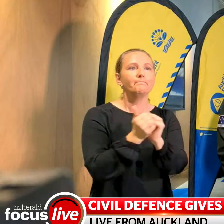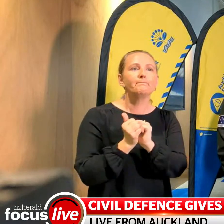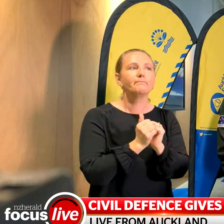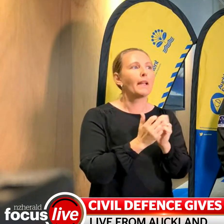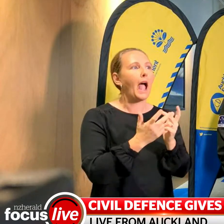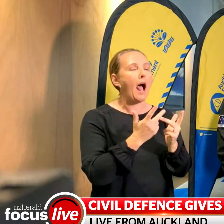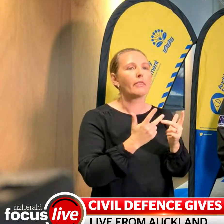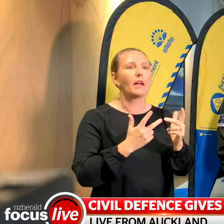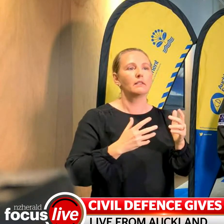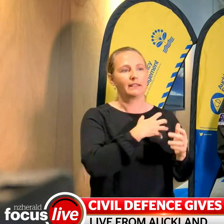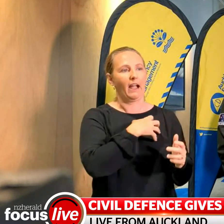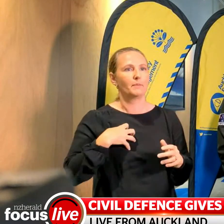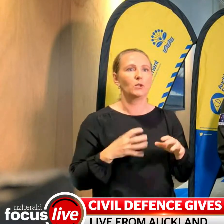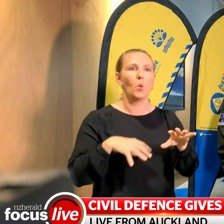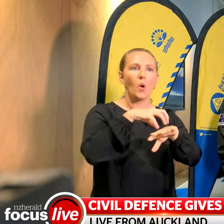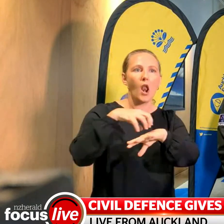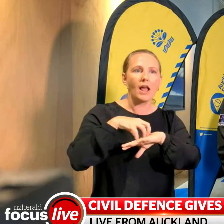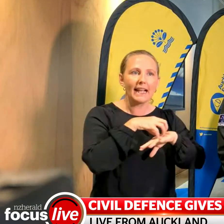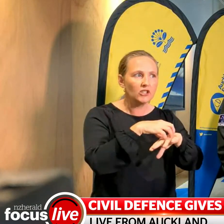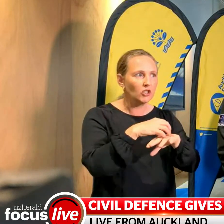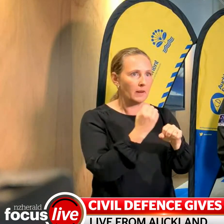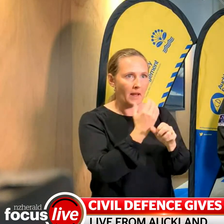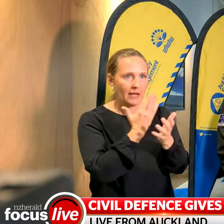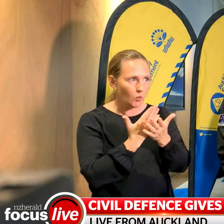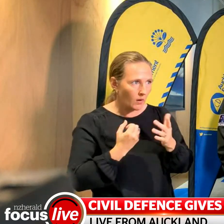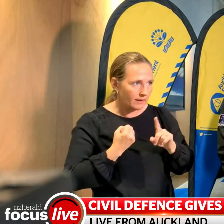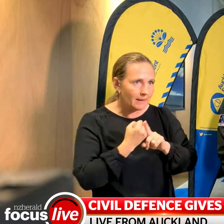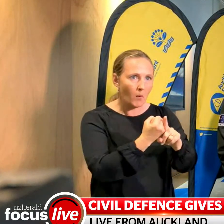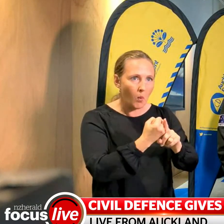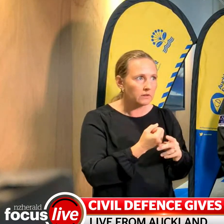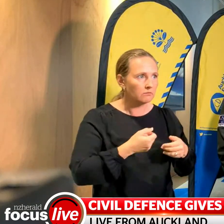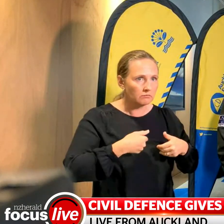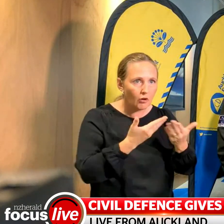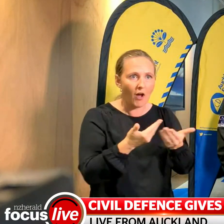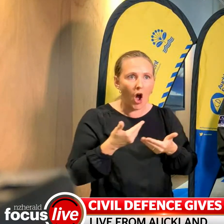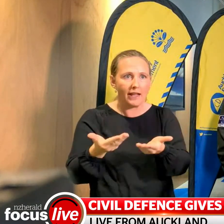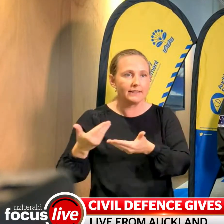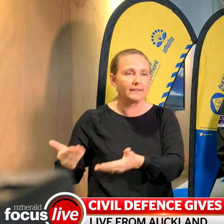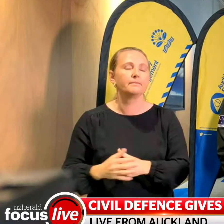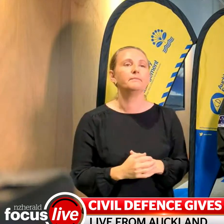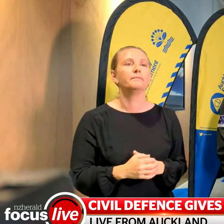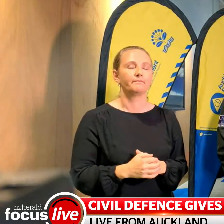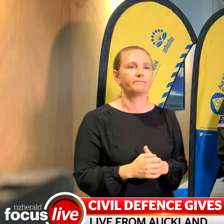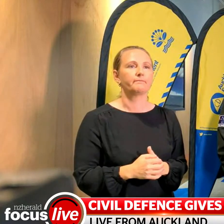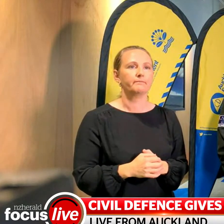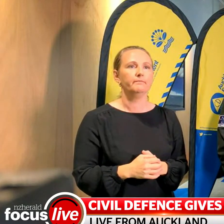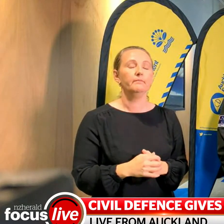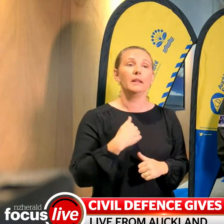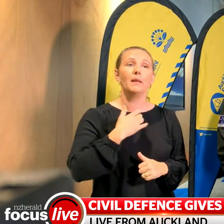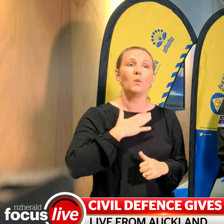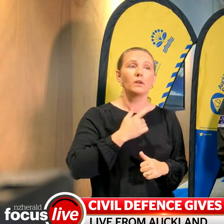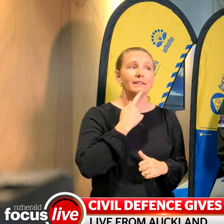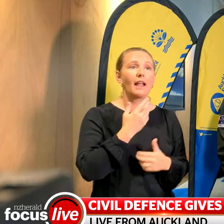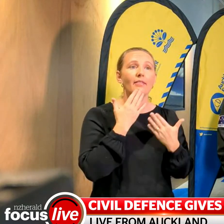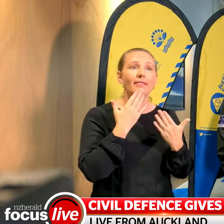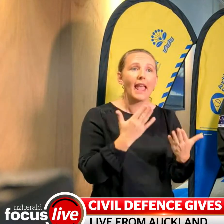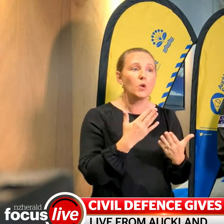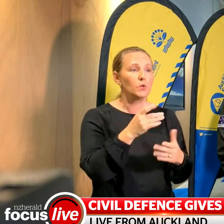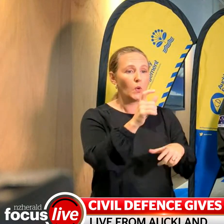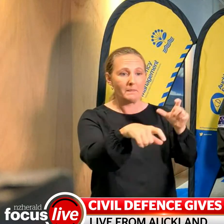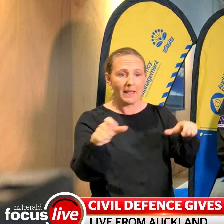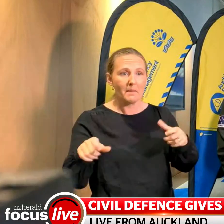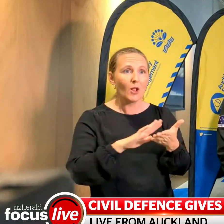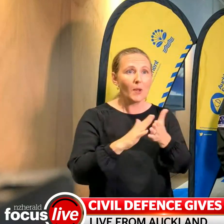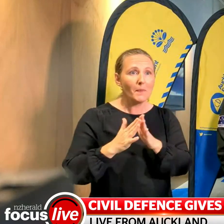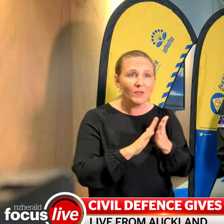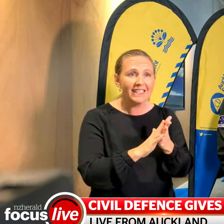support that is required. I just want to also do a shout out to those in the